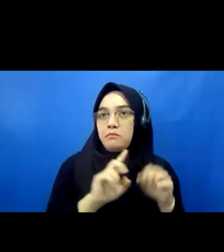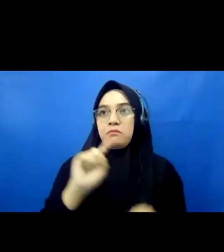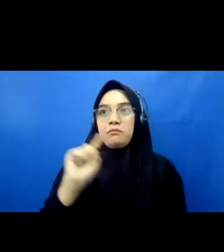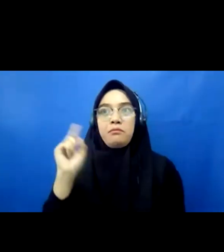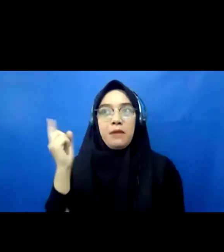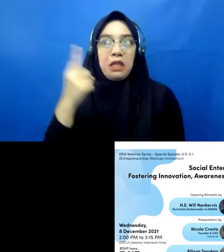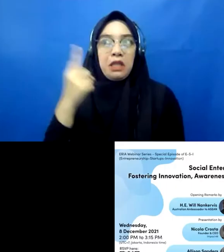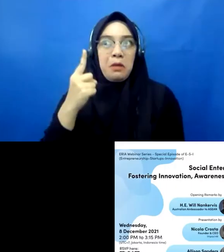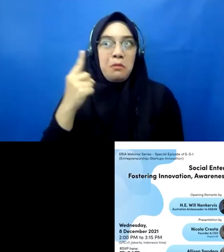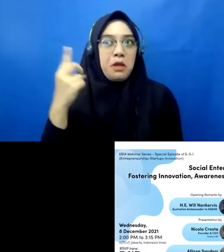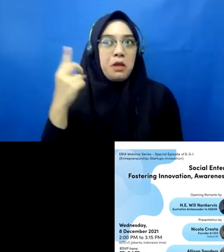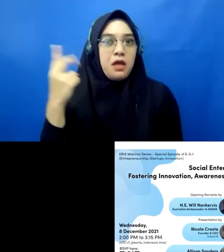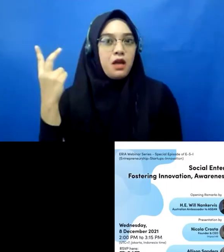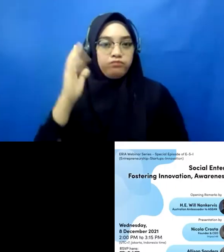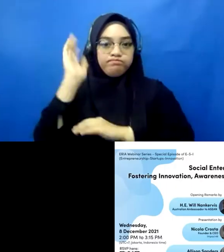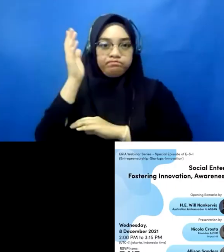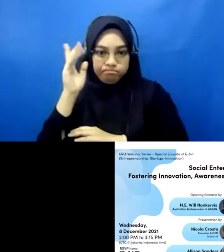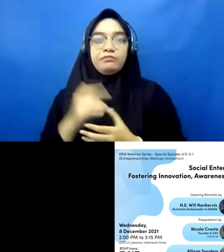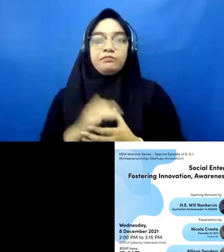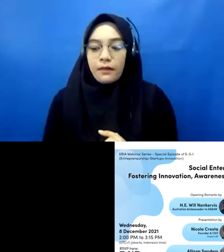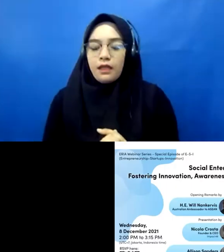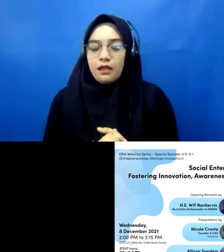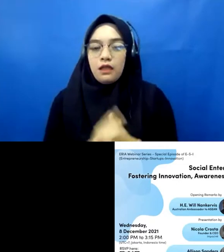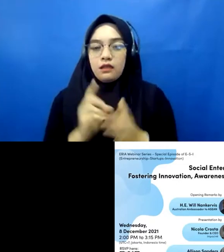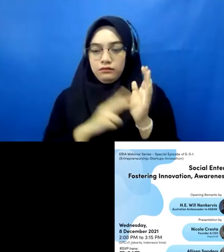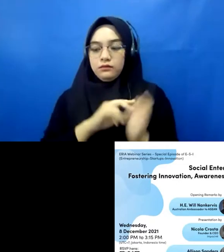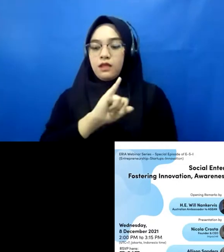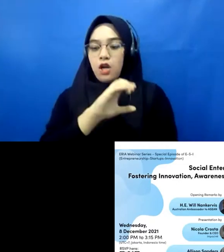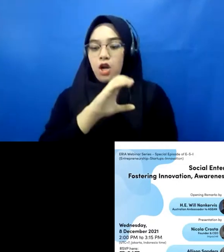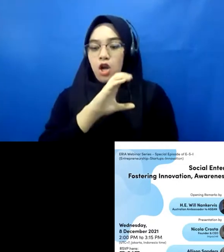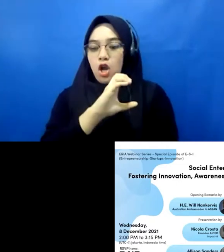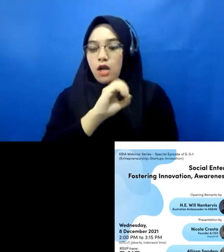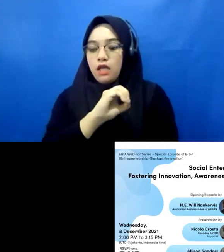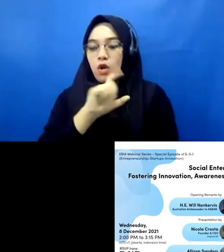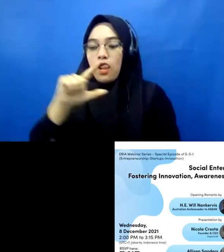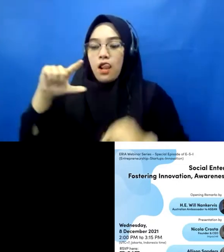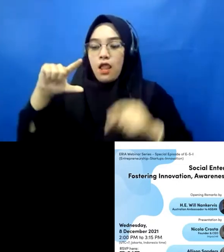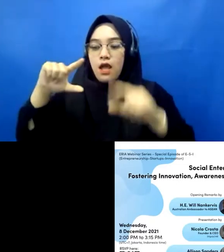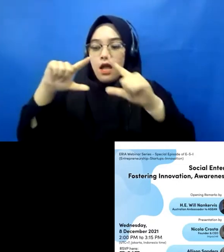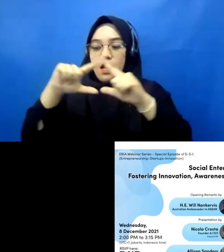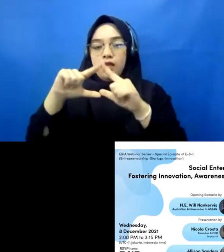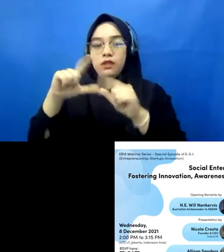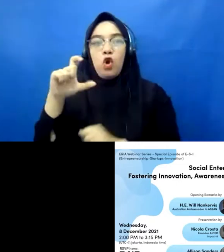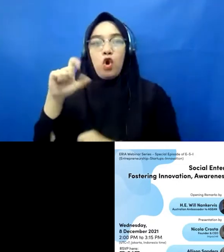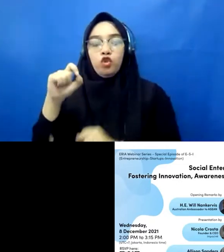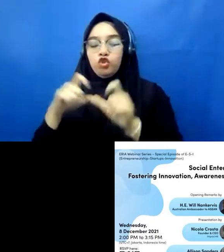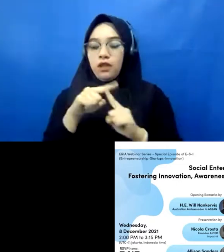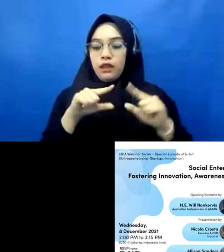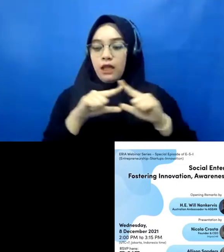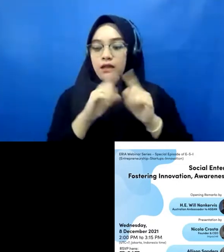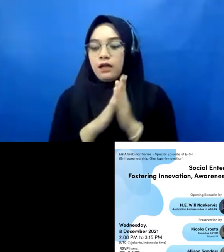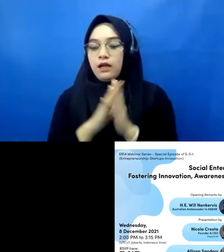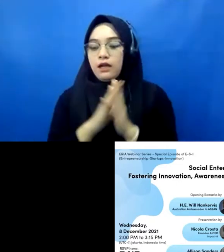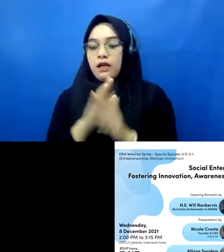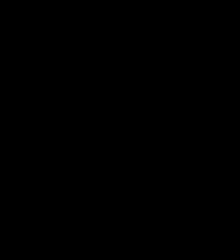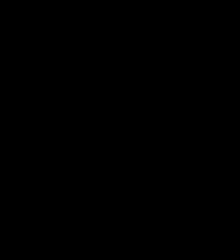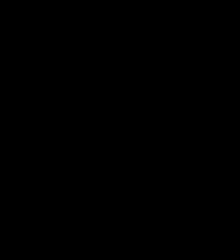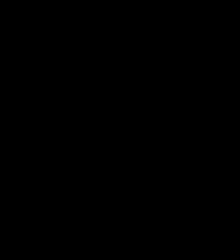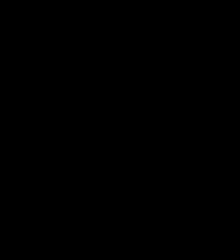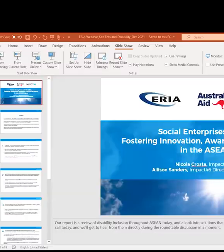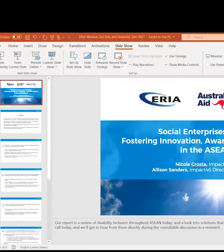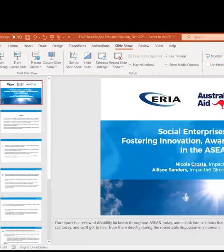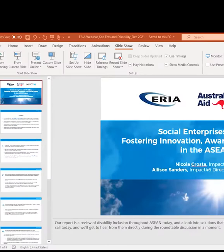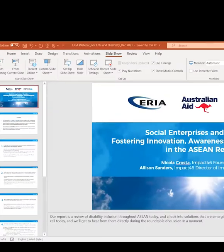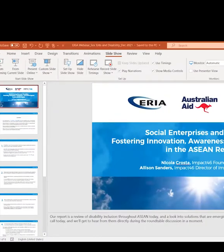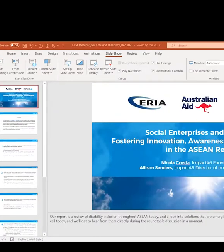Costa and Ms. Alison Sandis, who will be sharing with us the outcomes of the research report on social